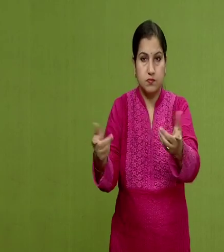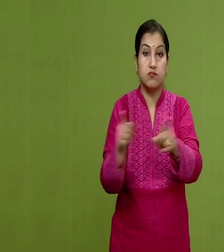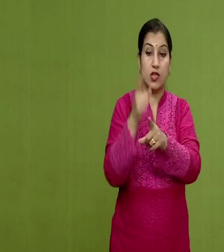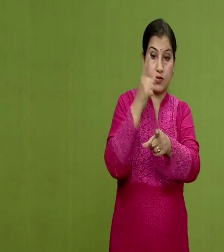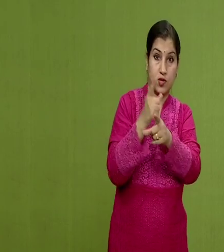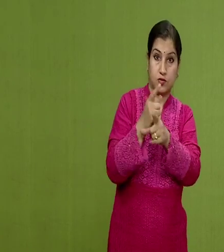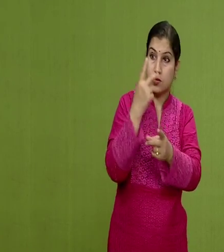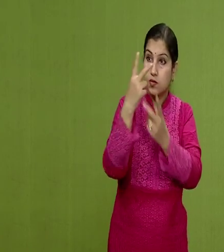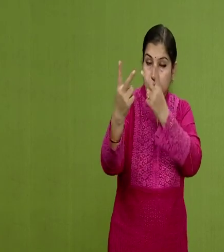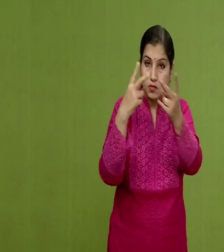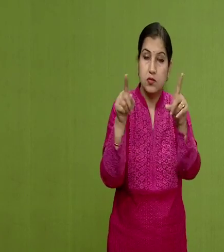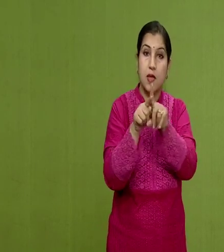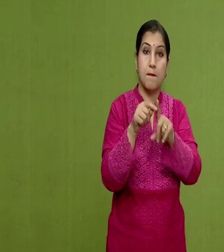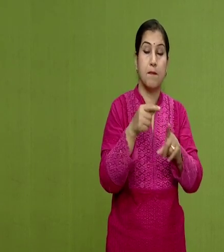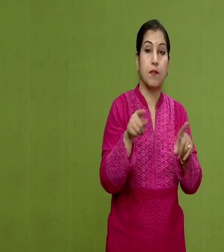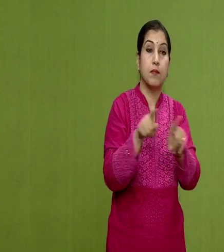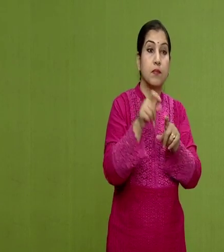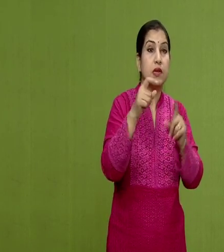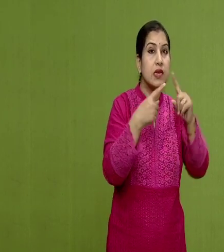teachers, and mass media.